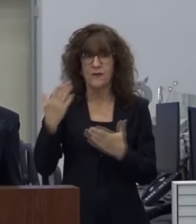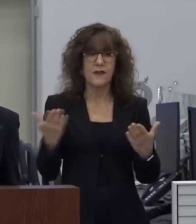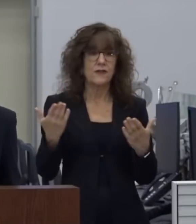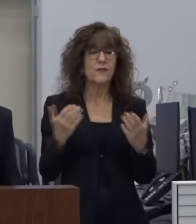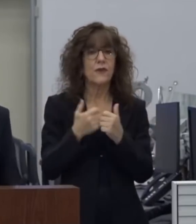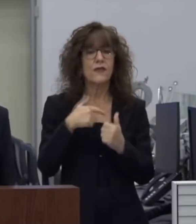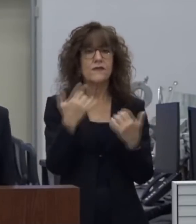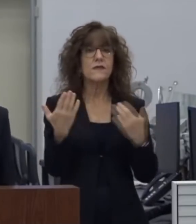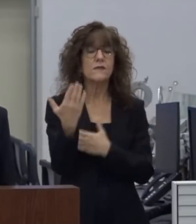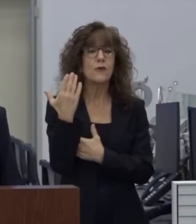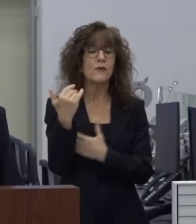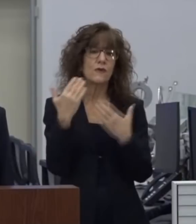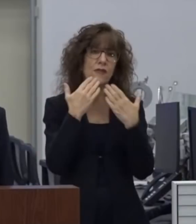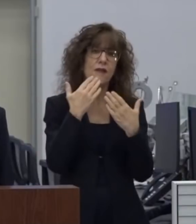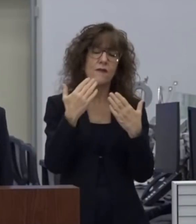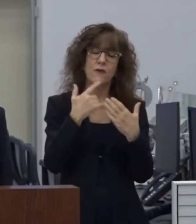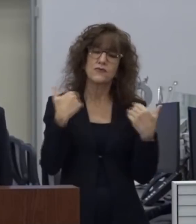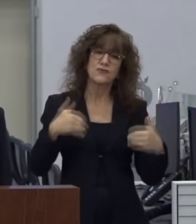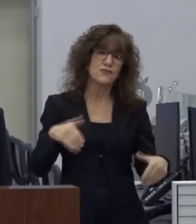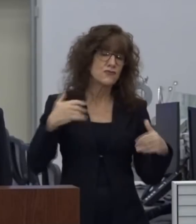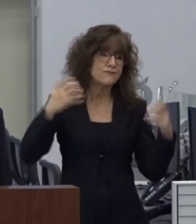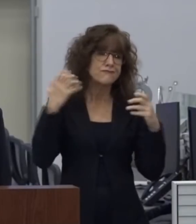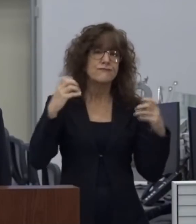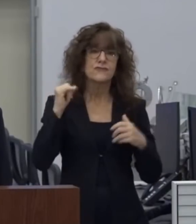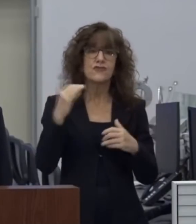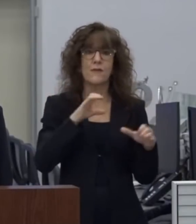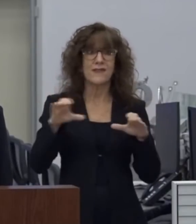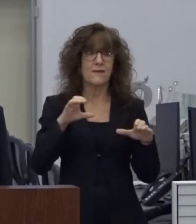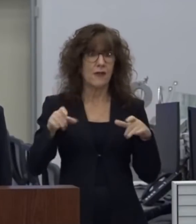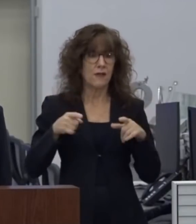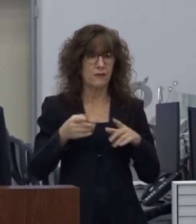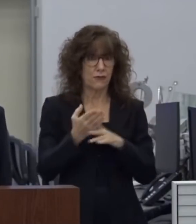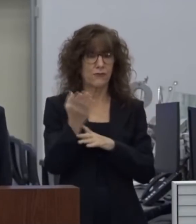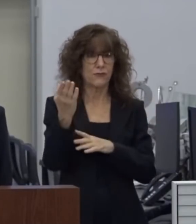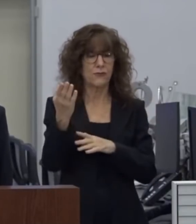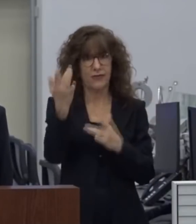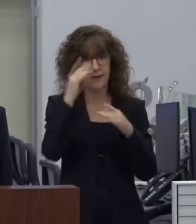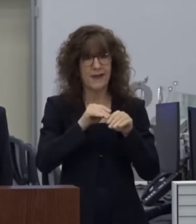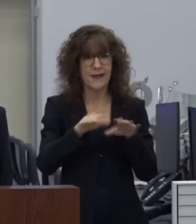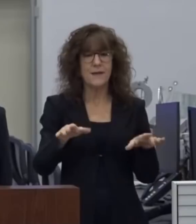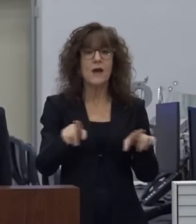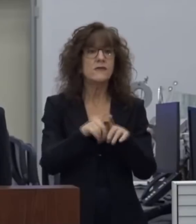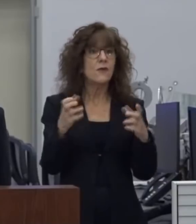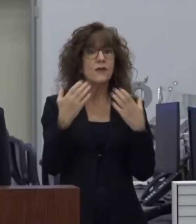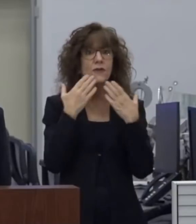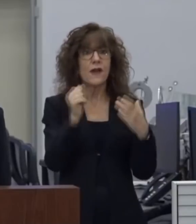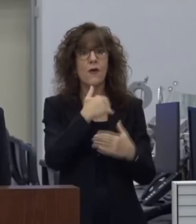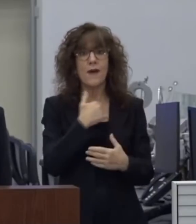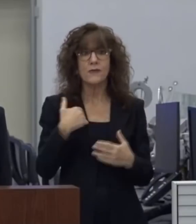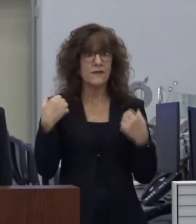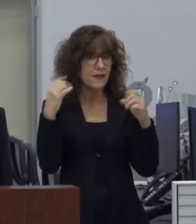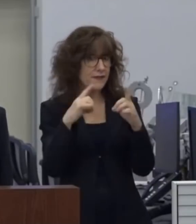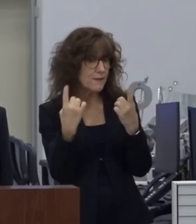this morning, and I thank them for the tremendous job that they have done throughout this pandemic. I'd like to also thank all of the members of our health